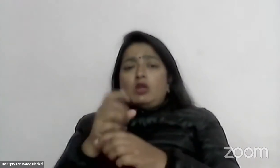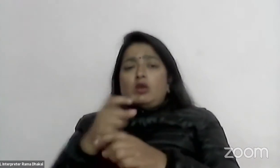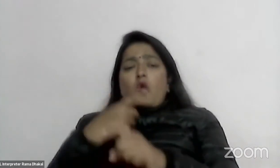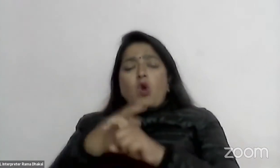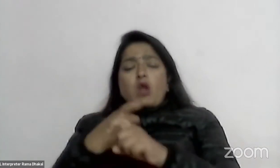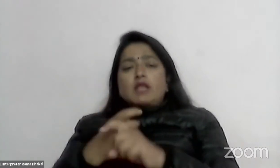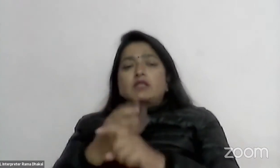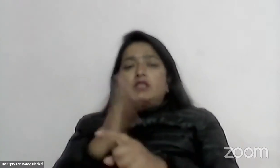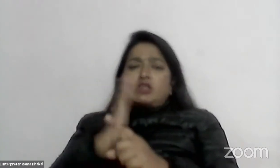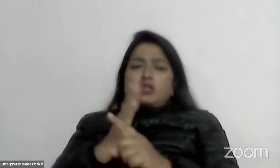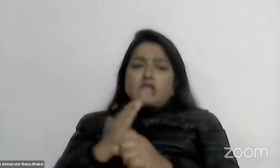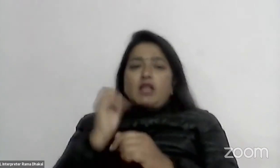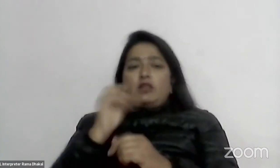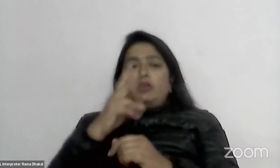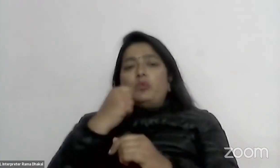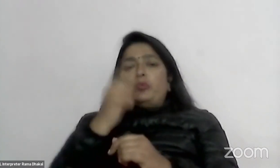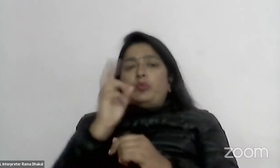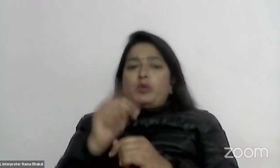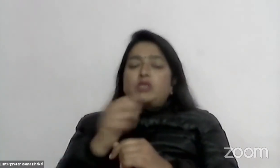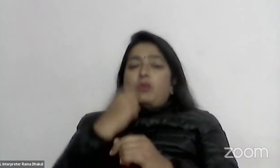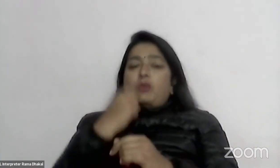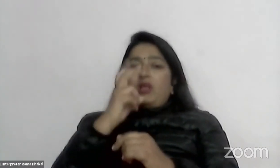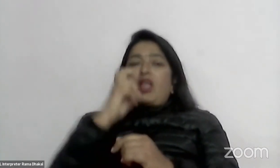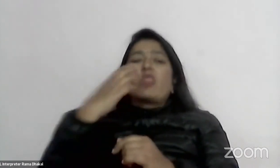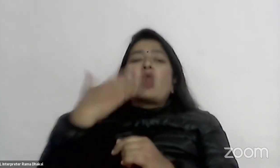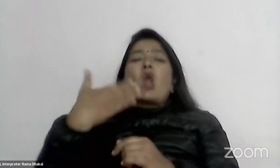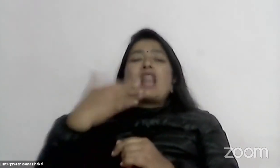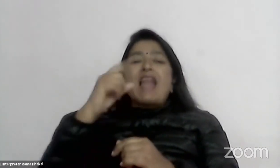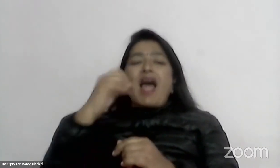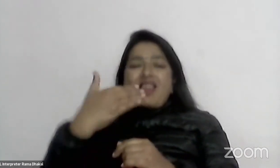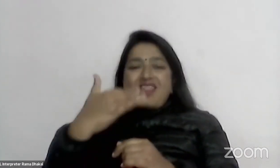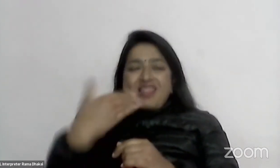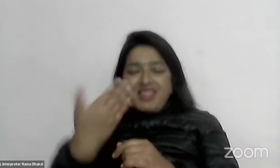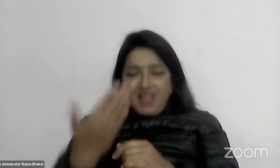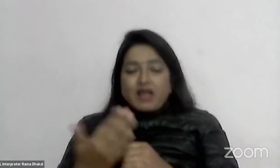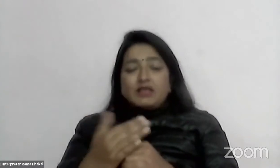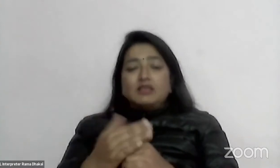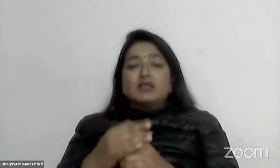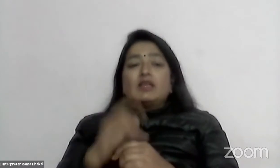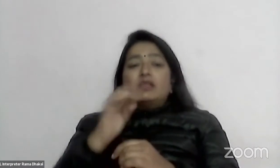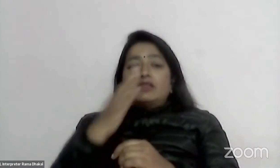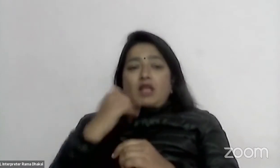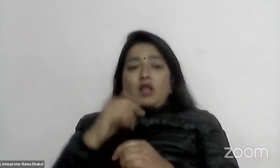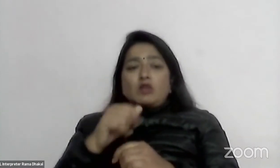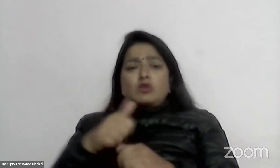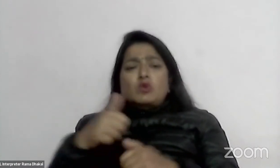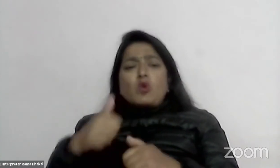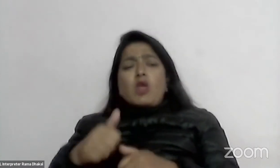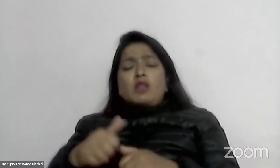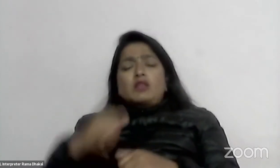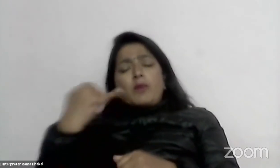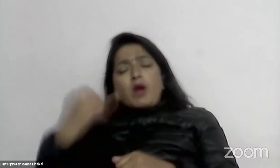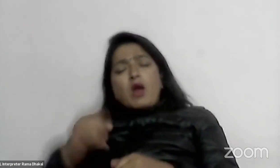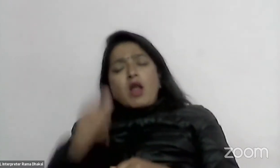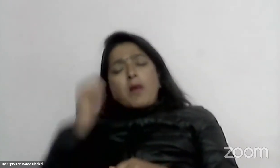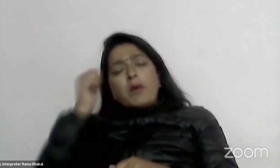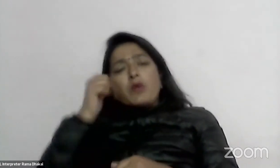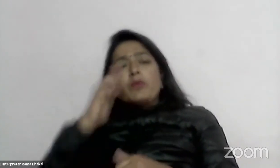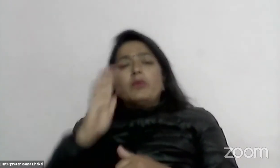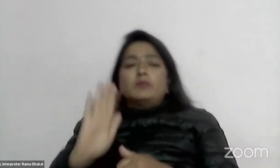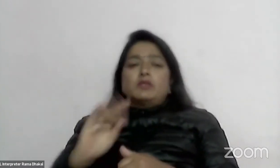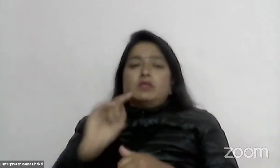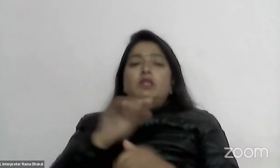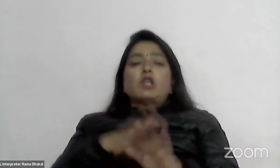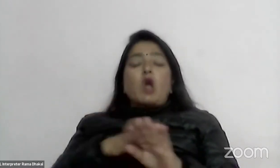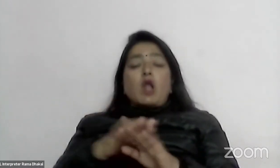individuals who of their own right, who have agency and who have had bad experiences and you know, are